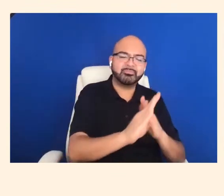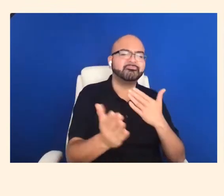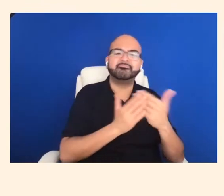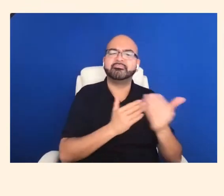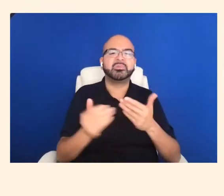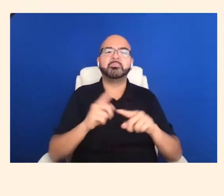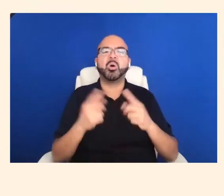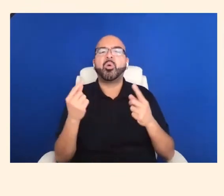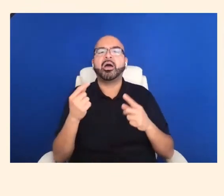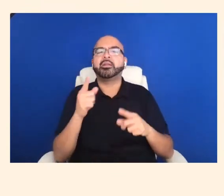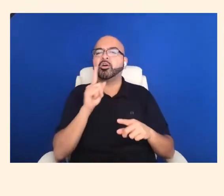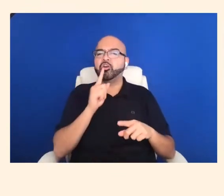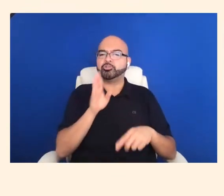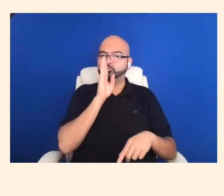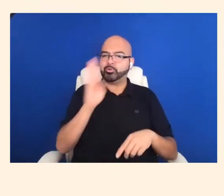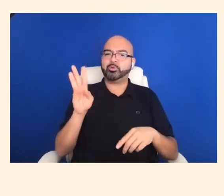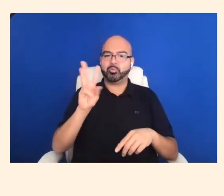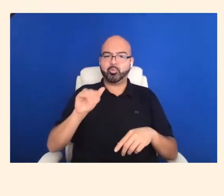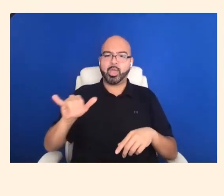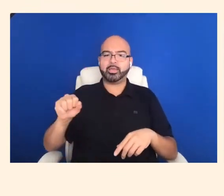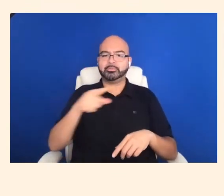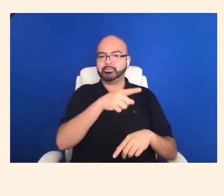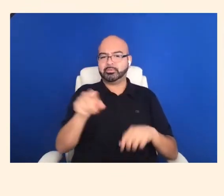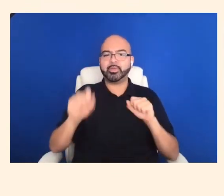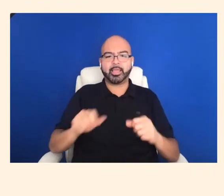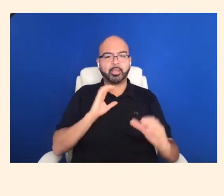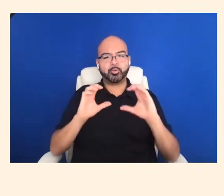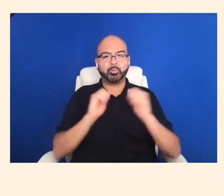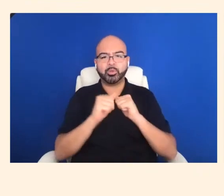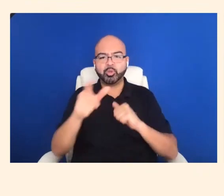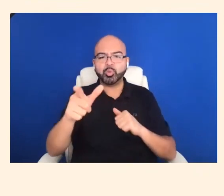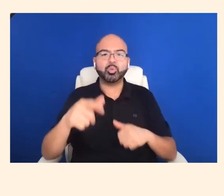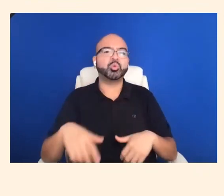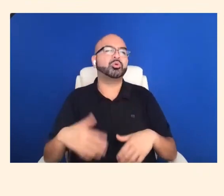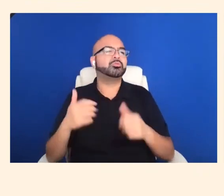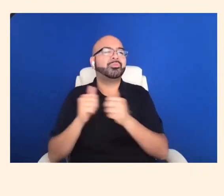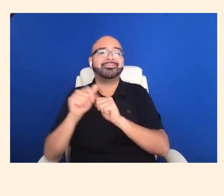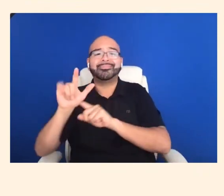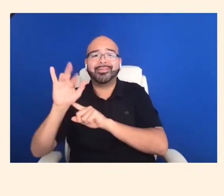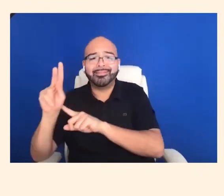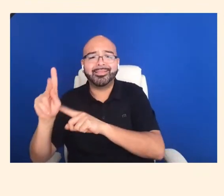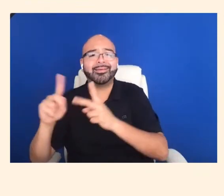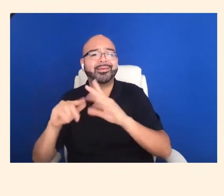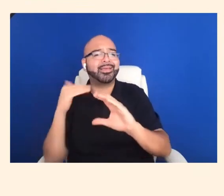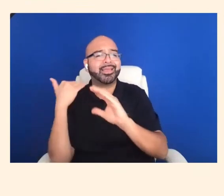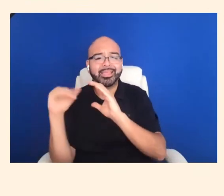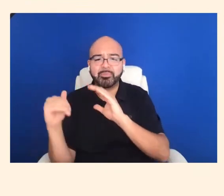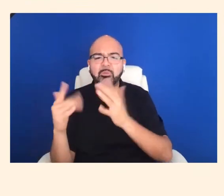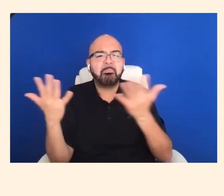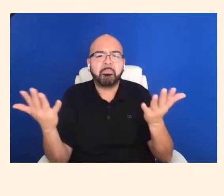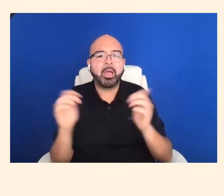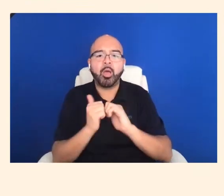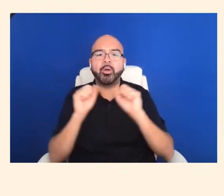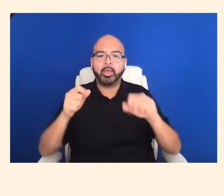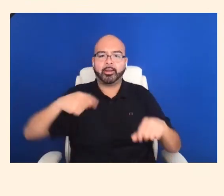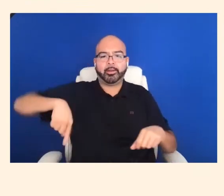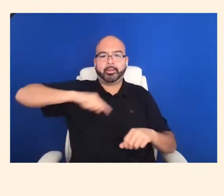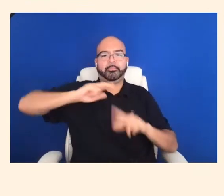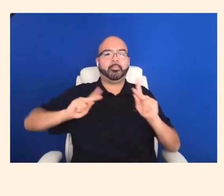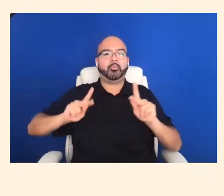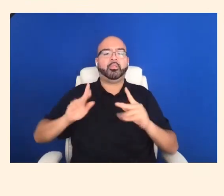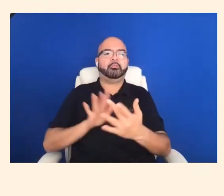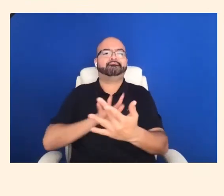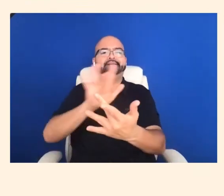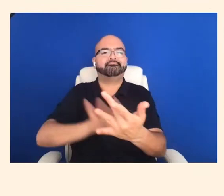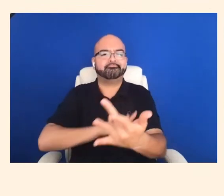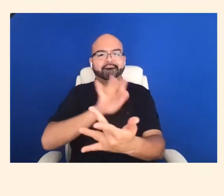ways that they can communicate to you, whether that's a link or an email? How can folks get in contact that have been